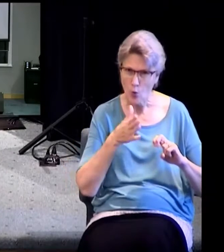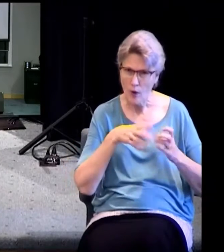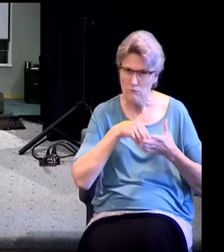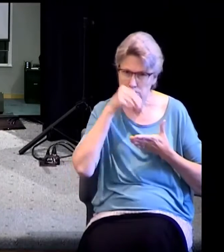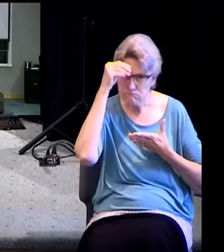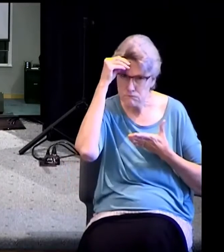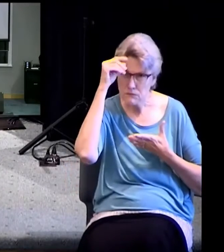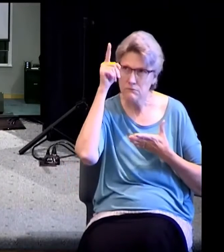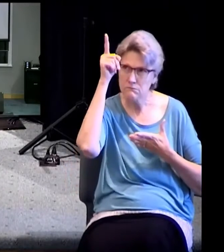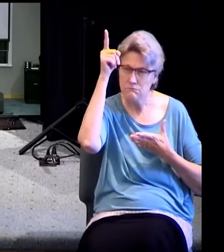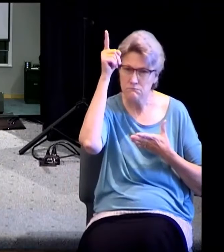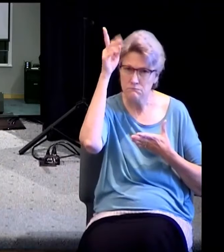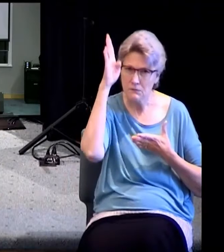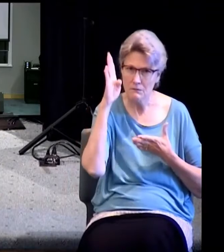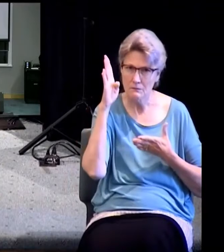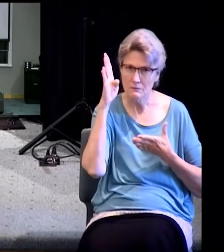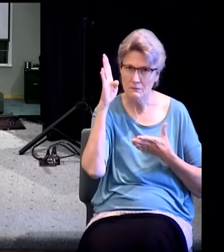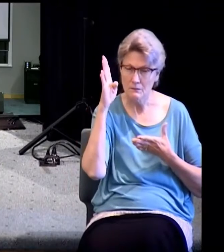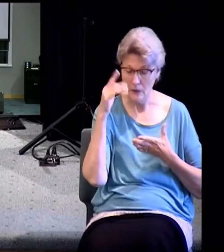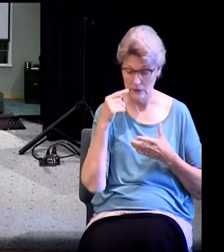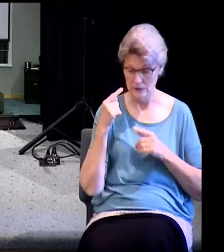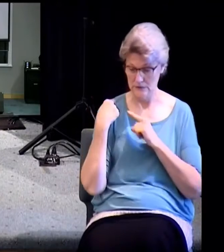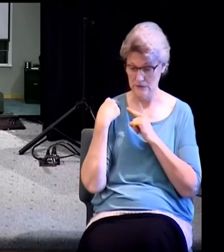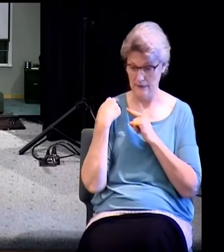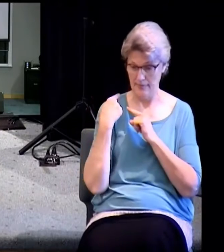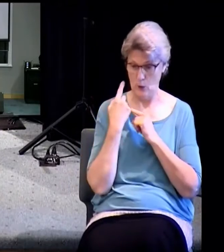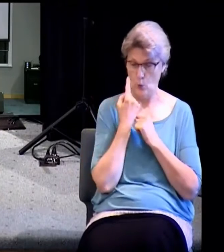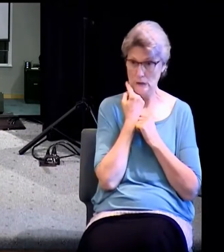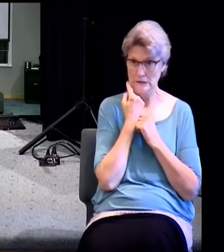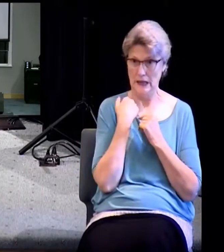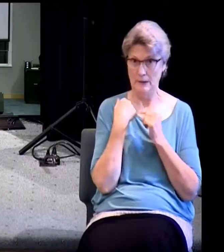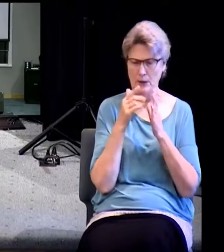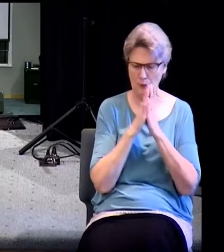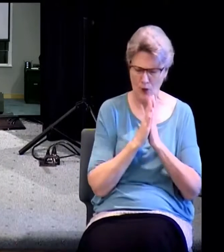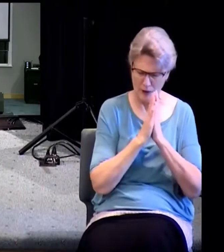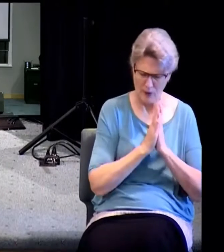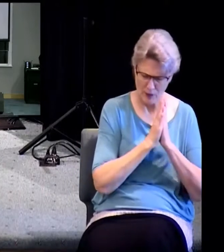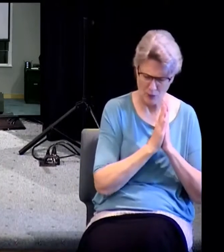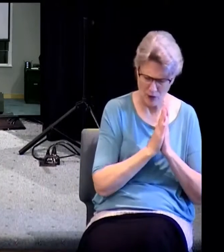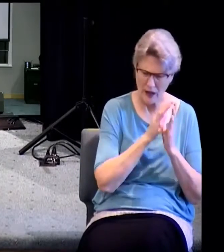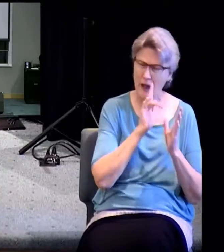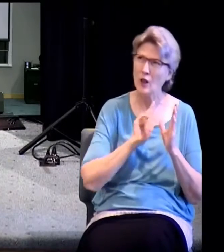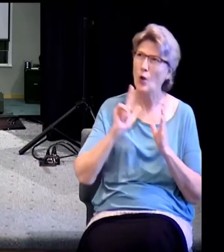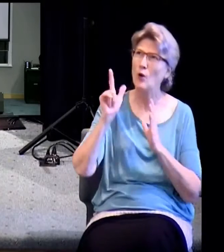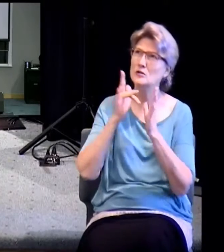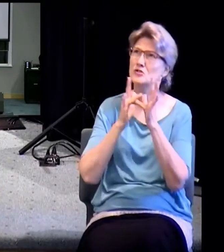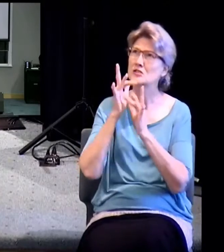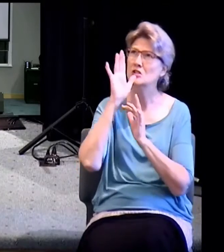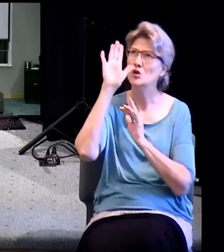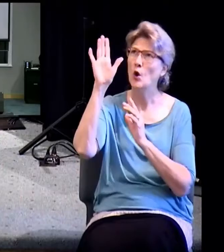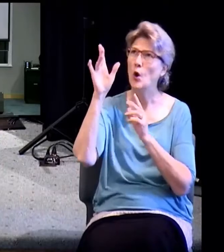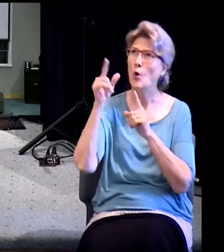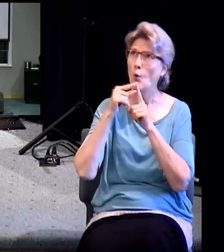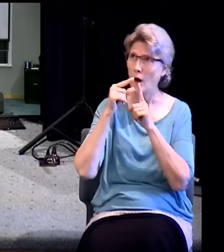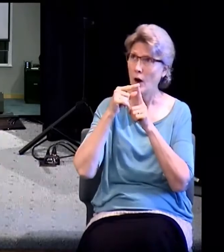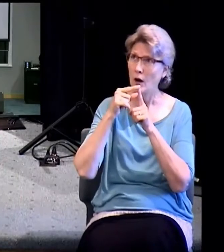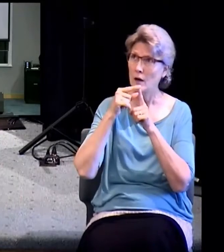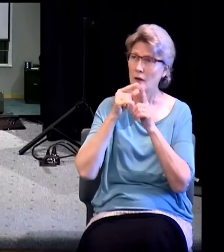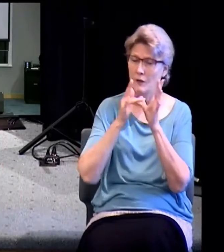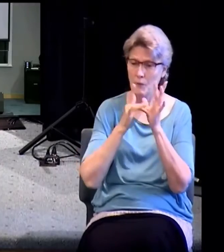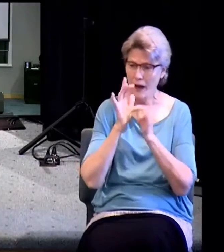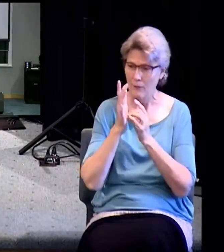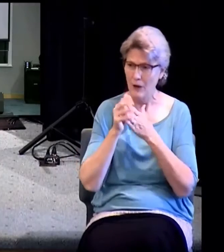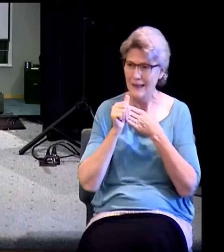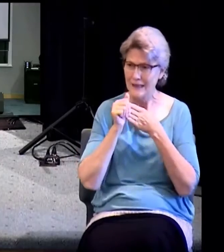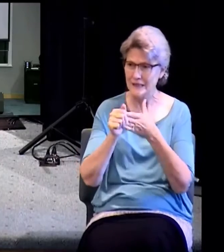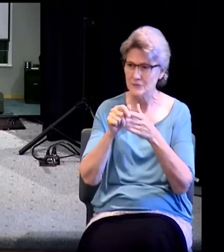Jesus, your Word has led me to truth, but give me a